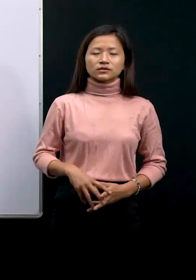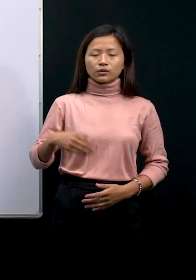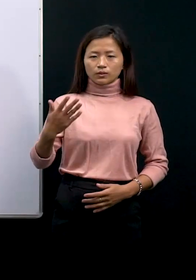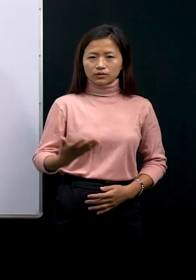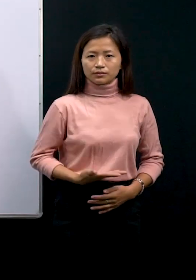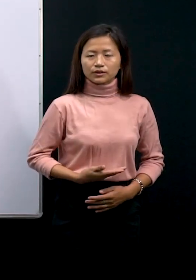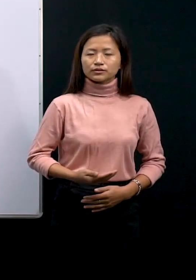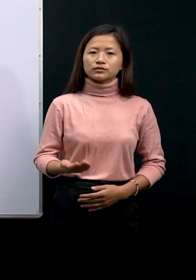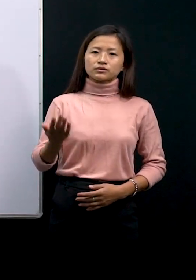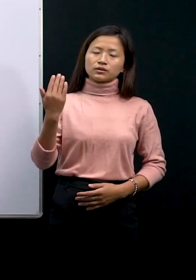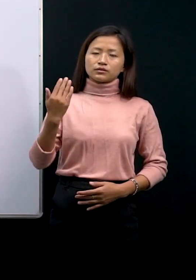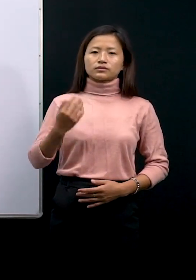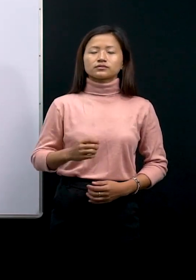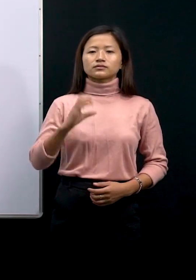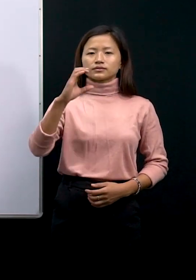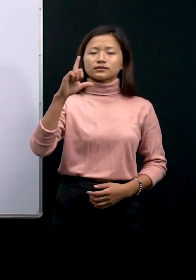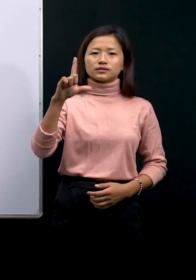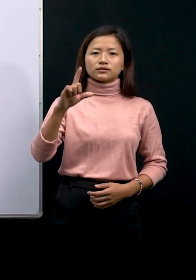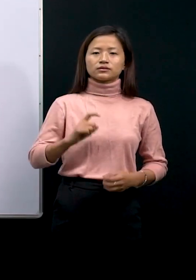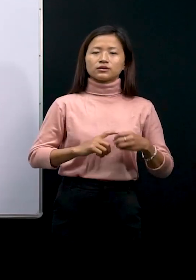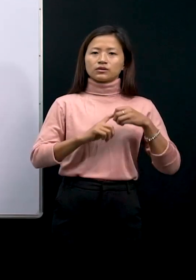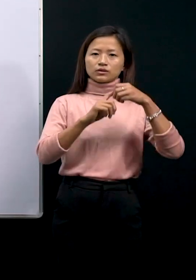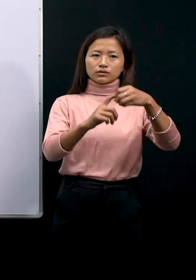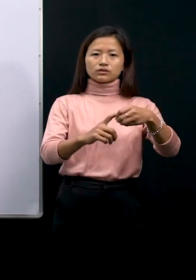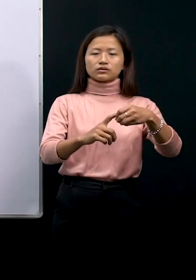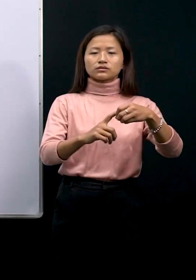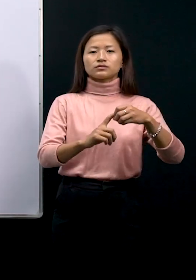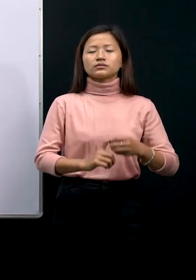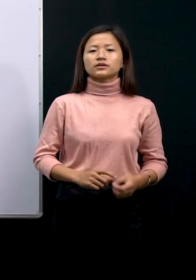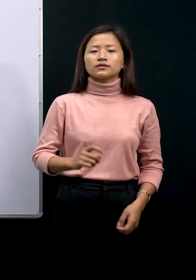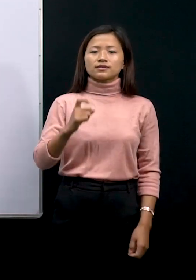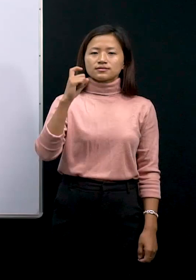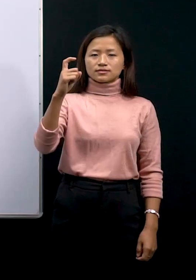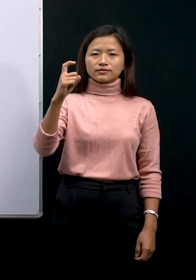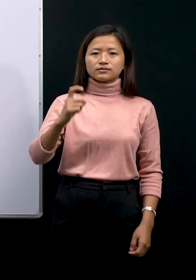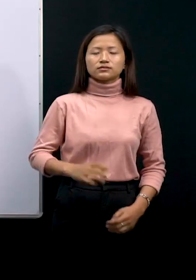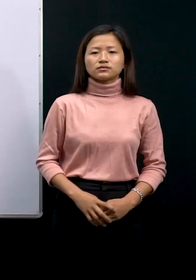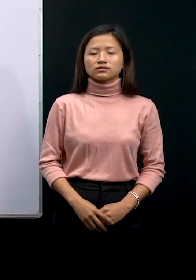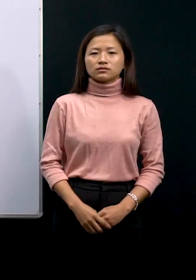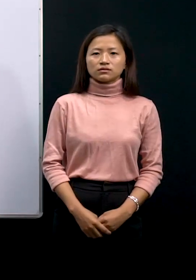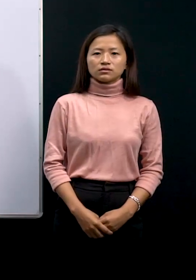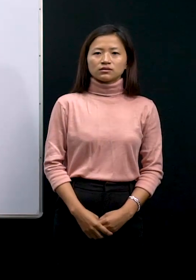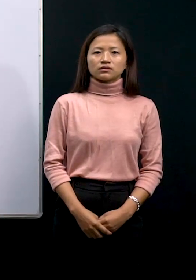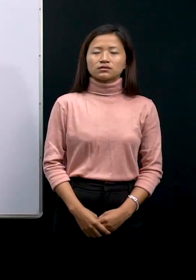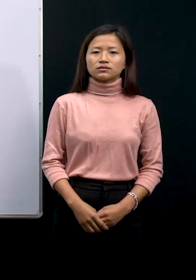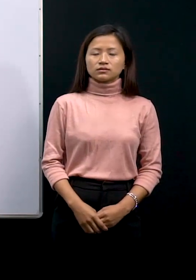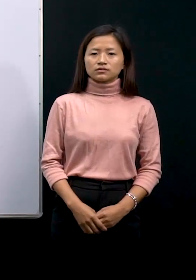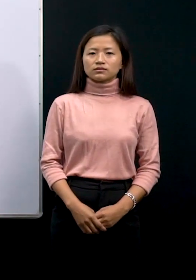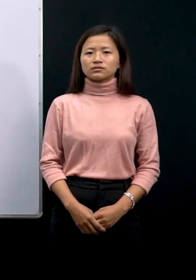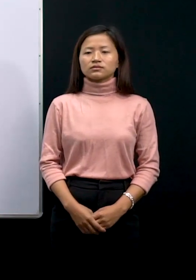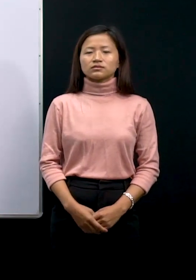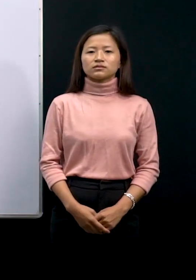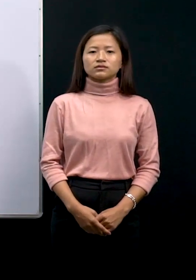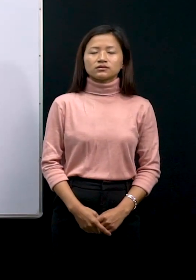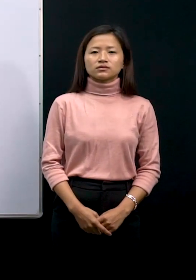Welcome back to our class. Next class, question number, now we will go to in this class question number 7 also, okay. Question number 7 tells, let me read